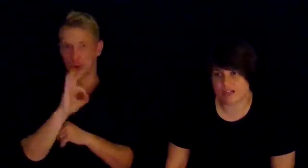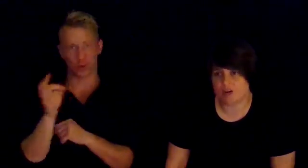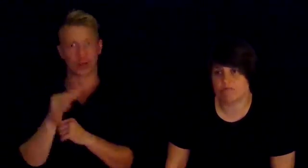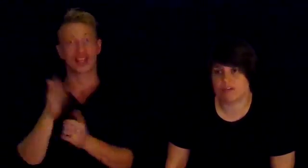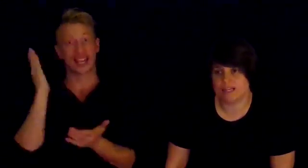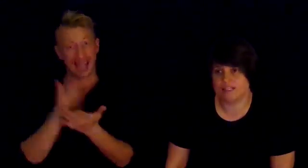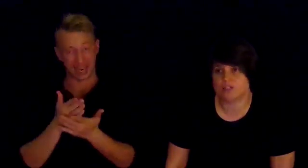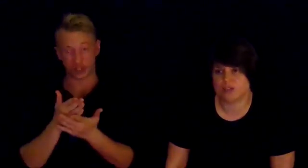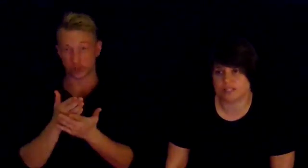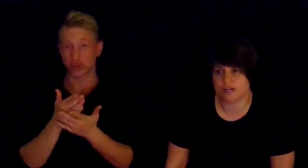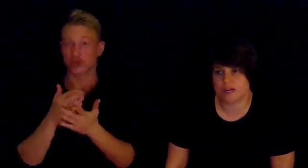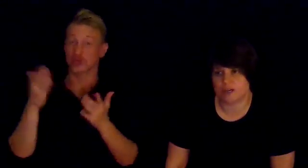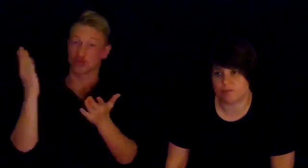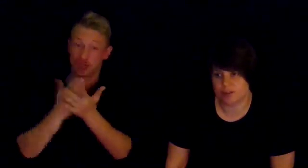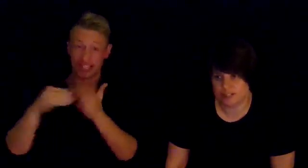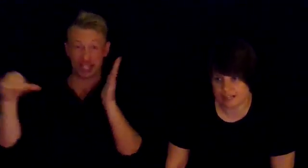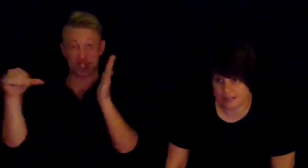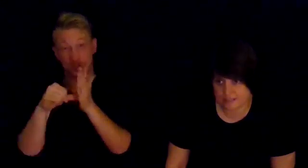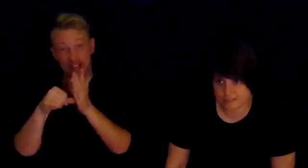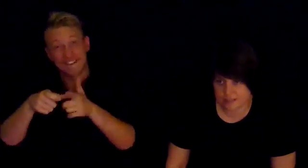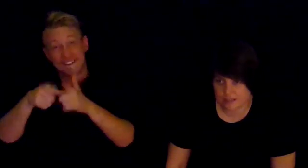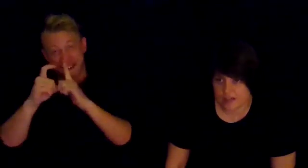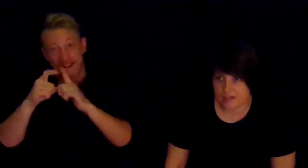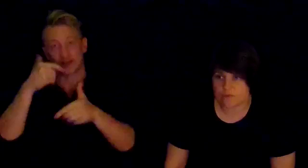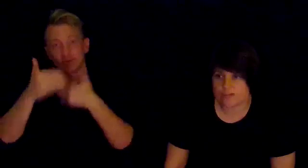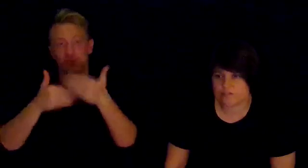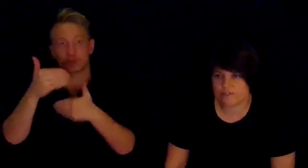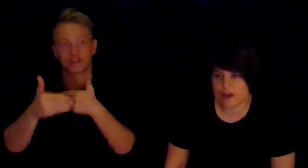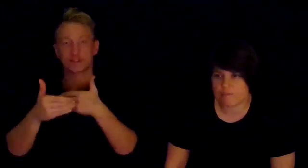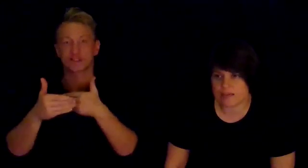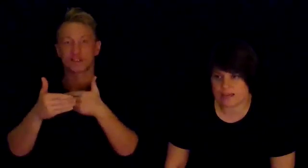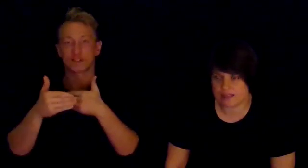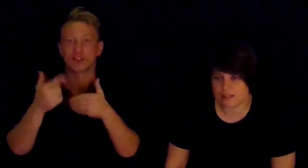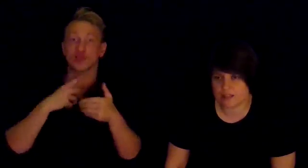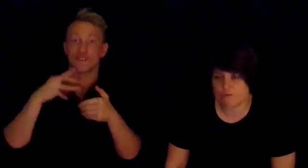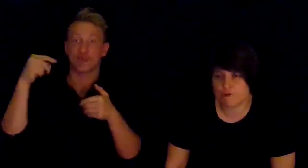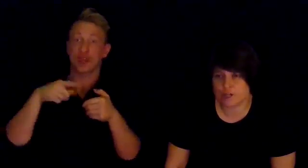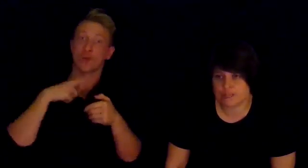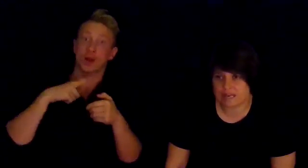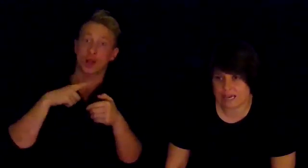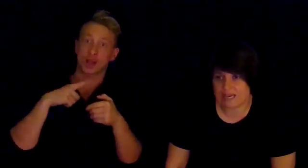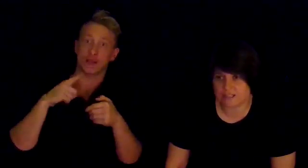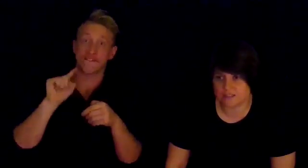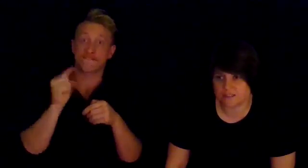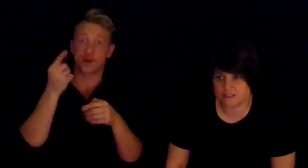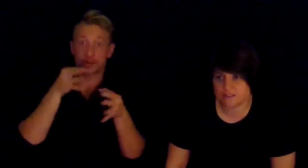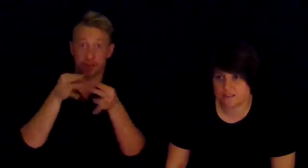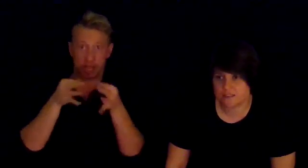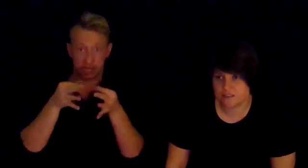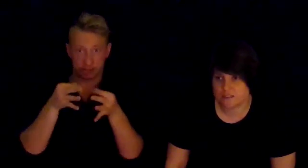actually been a really strict, hard process. The reason for that being that the first